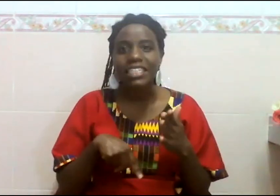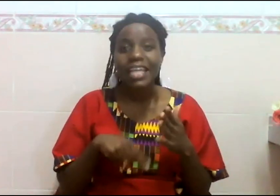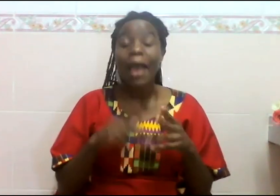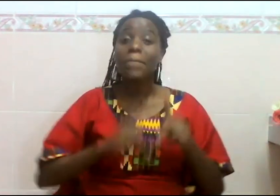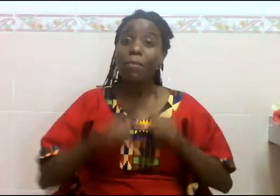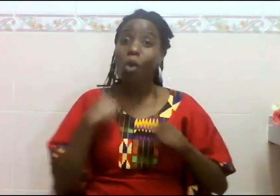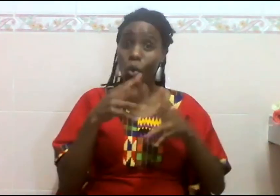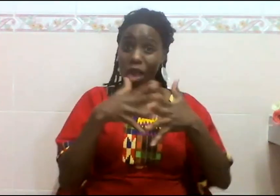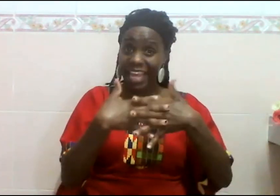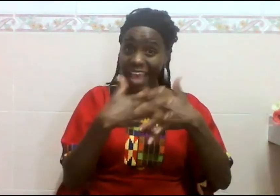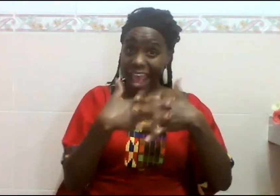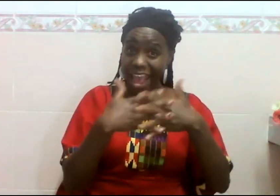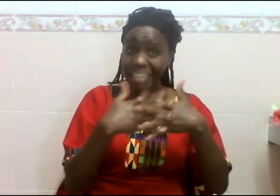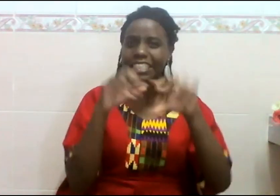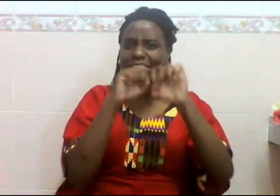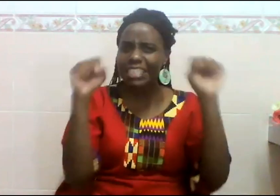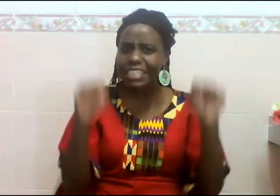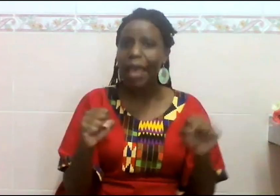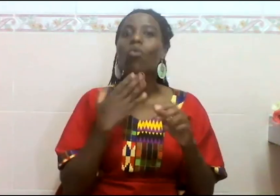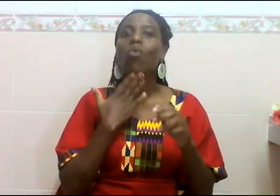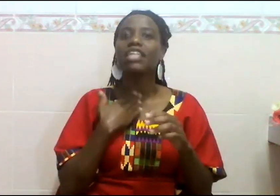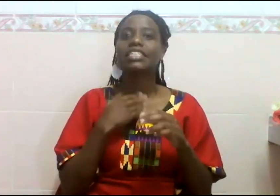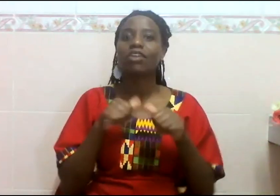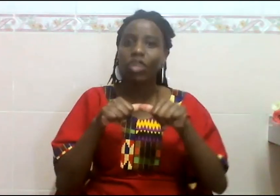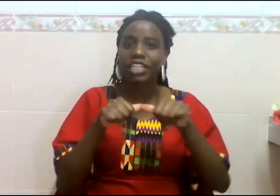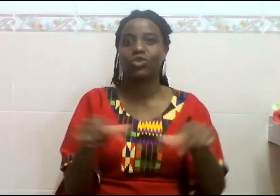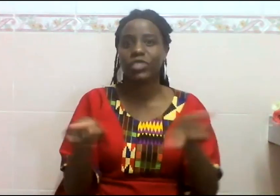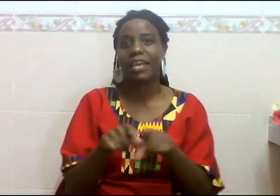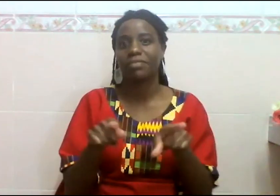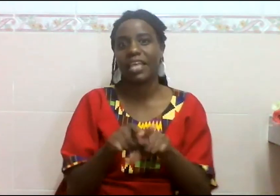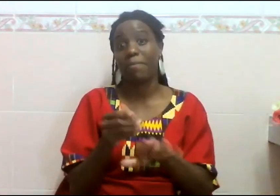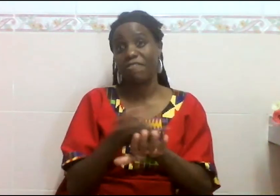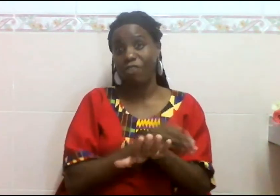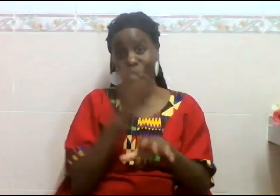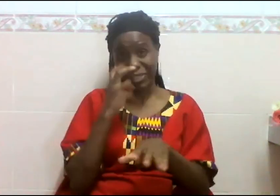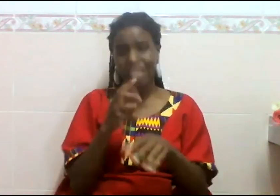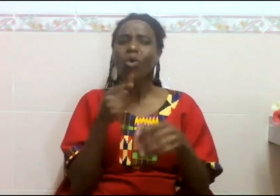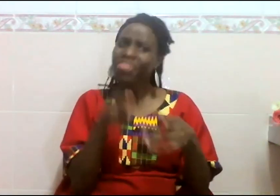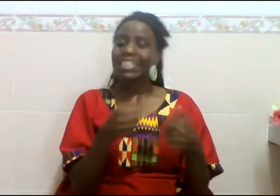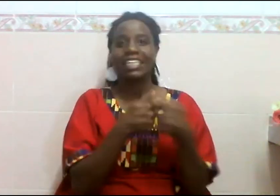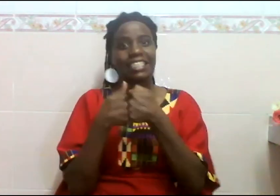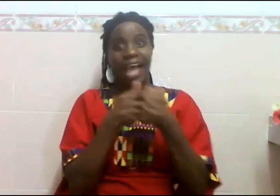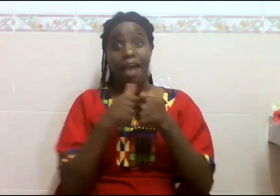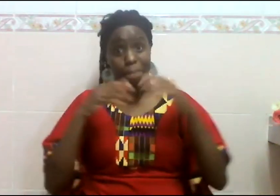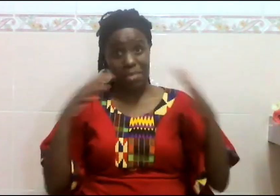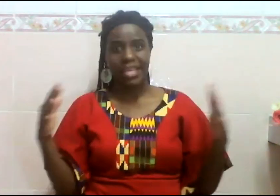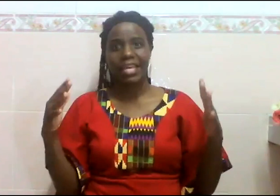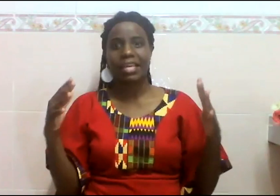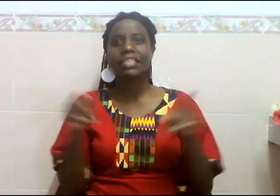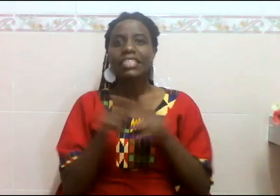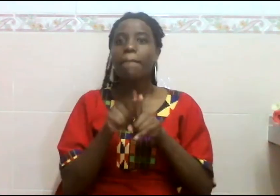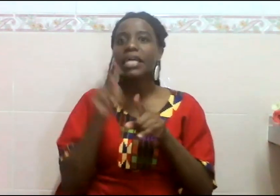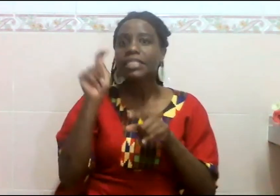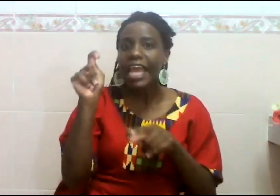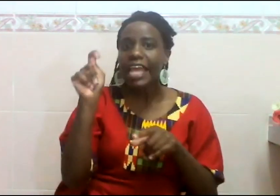those who are sort of emerging to speak, and that tension is quite there, as you say. And in small ways, we can